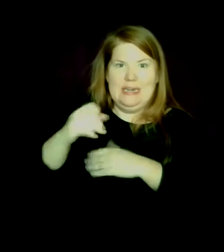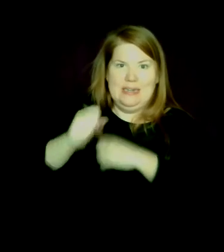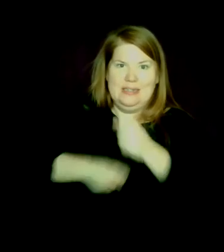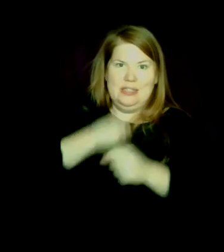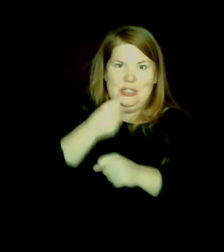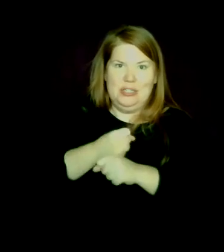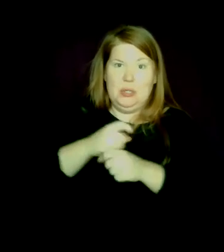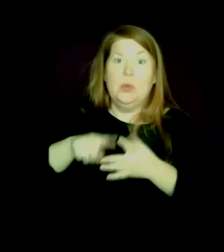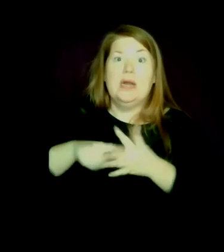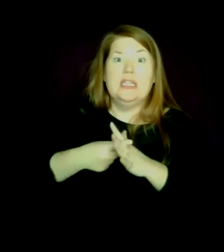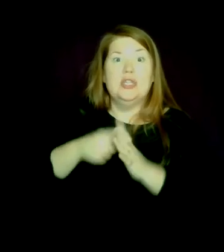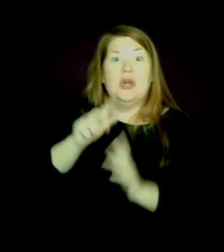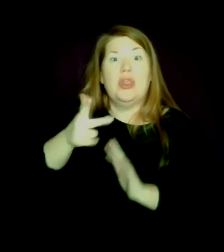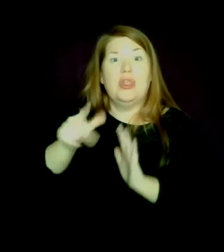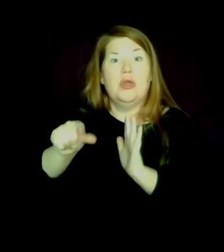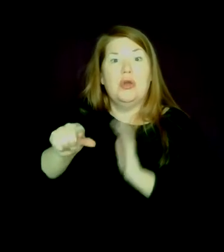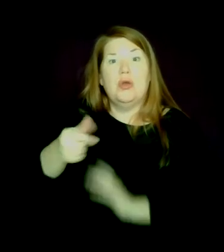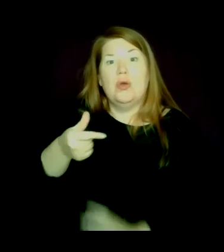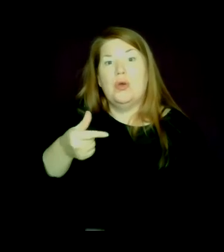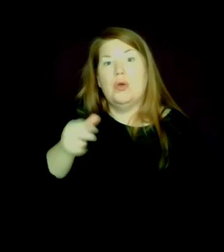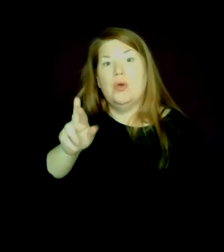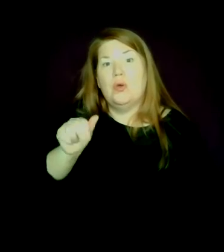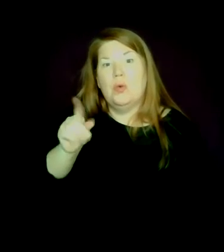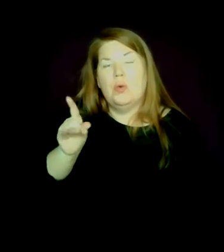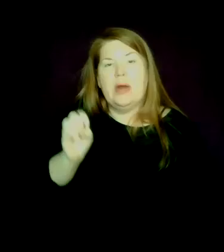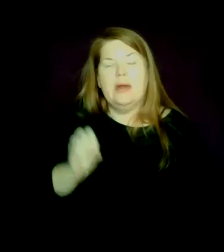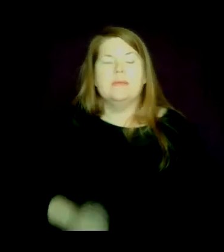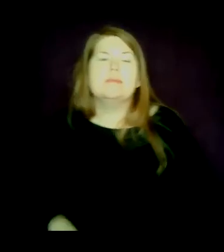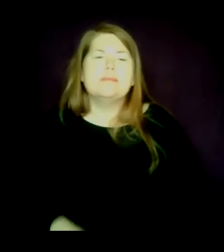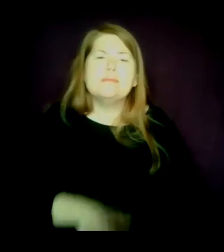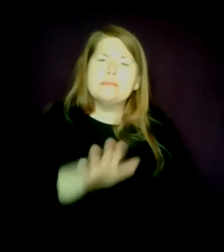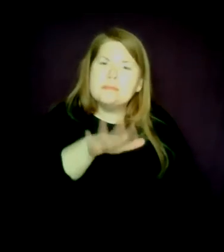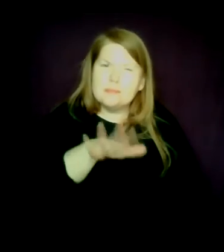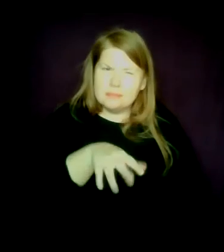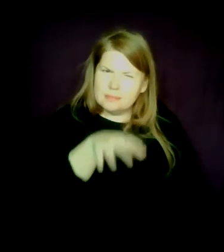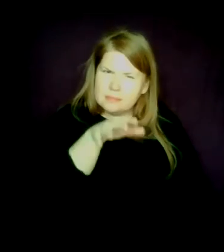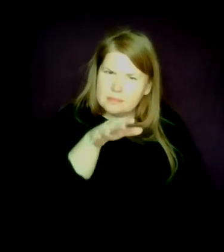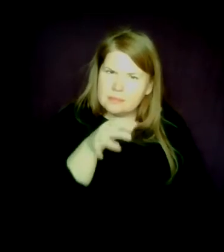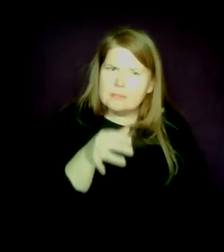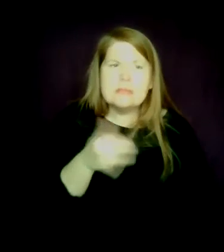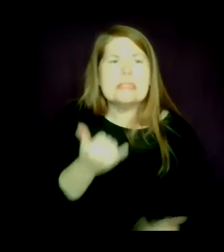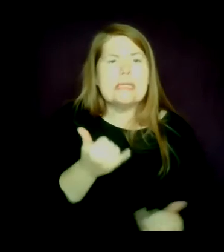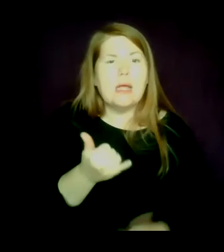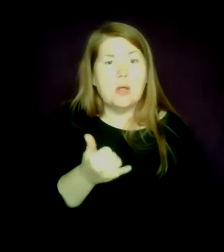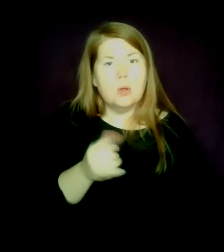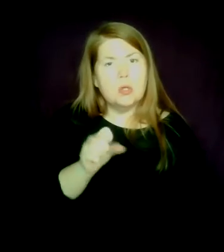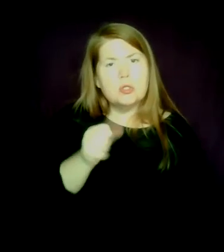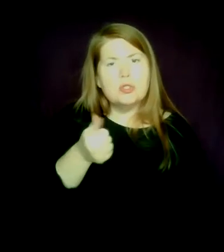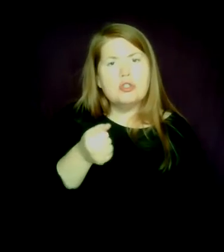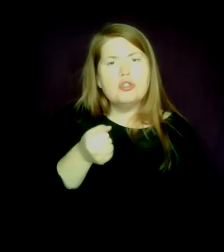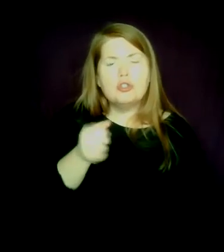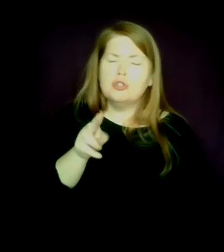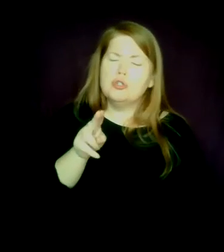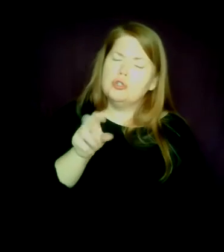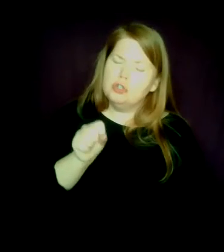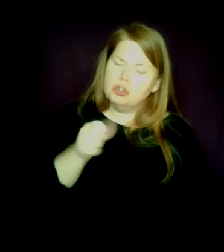Does Shauna like to be at her mom's work? Does she like to be at her mom's work? What do you think? Remember,